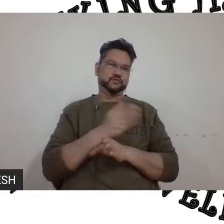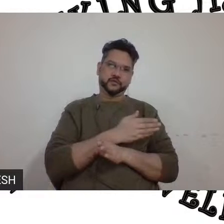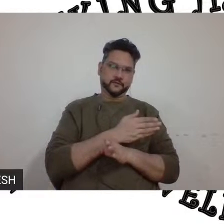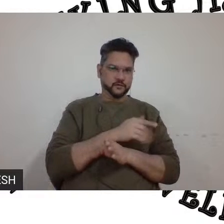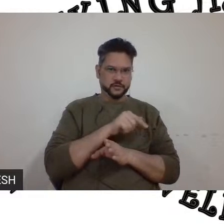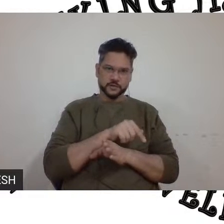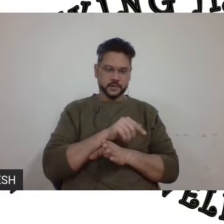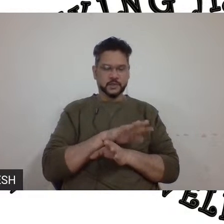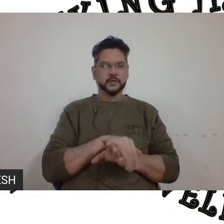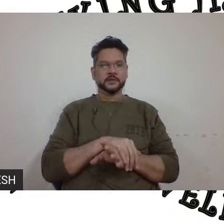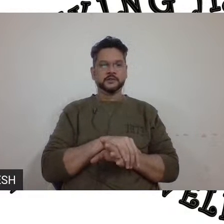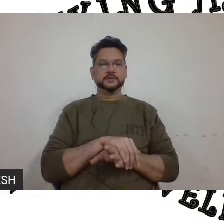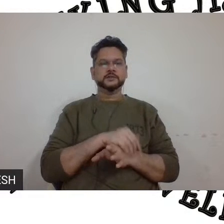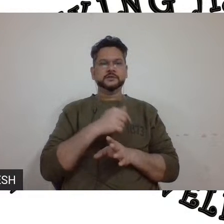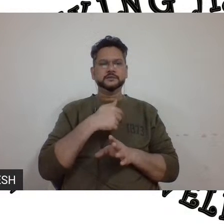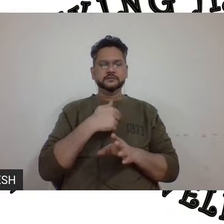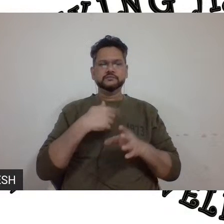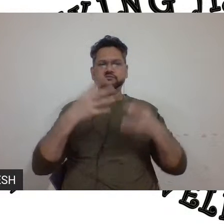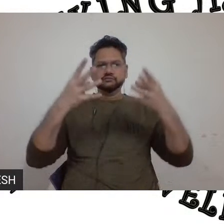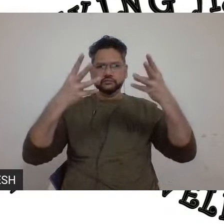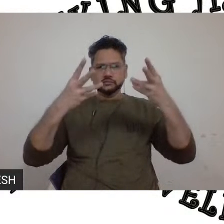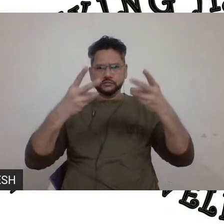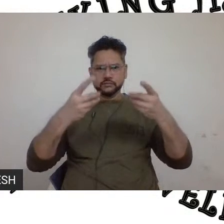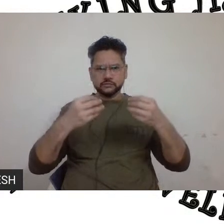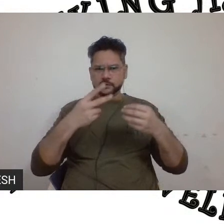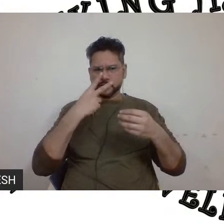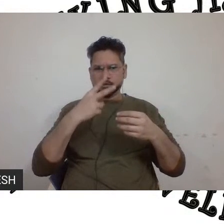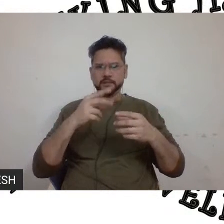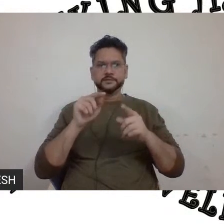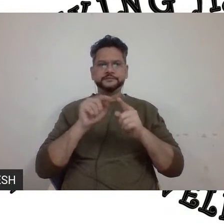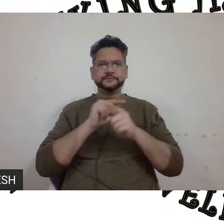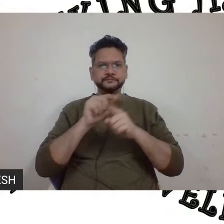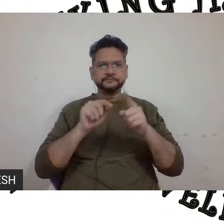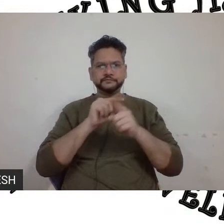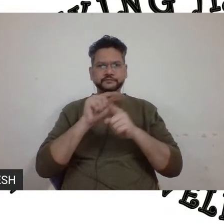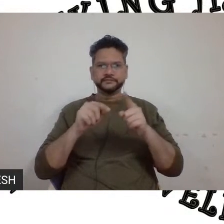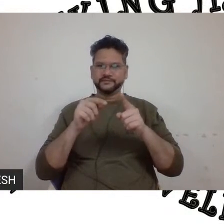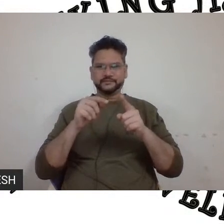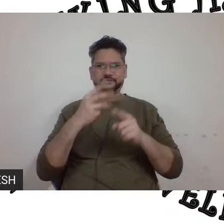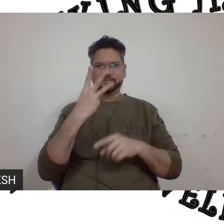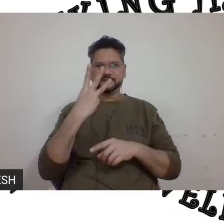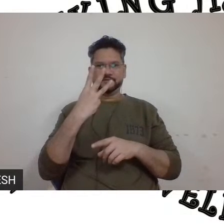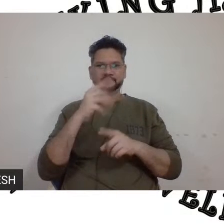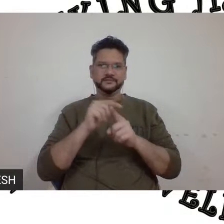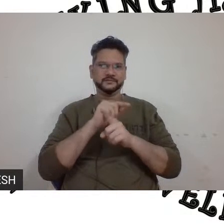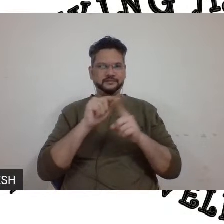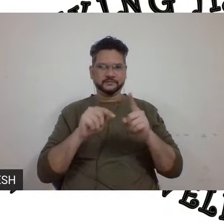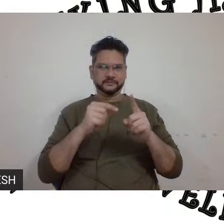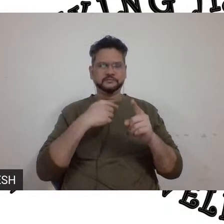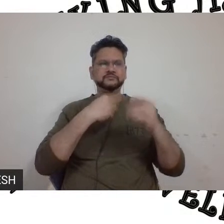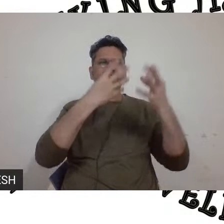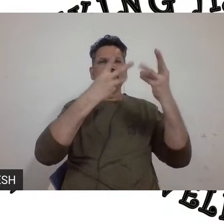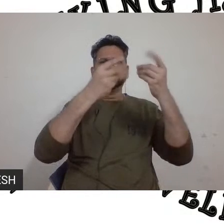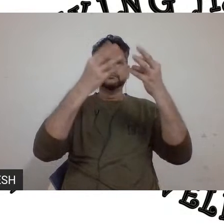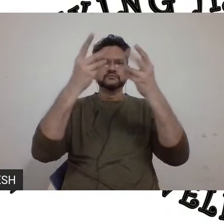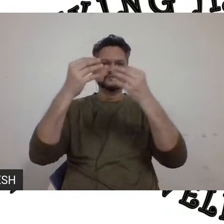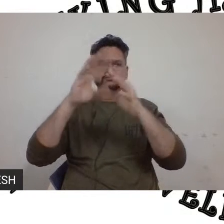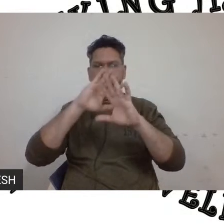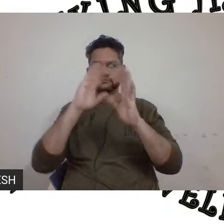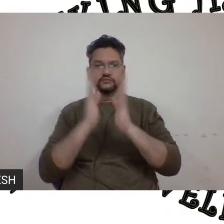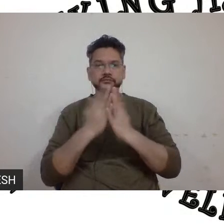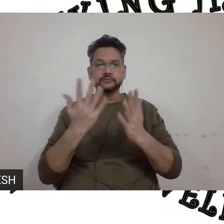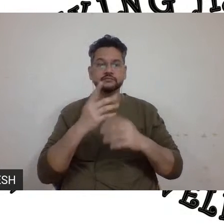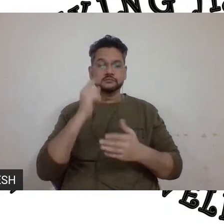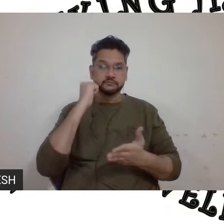So just we have calculated the reserve seat as per the 3%, it would be near about